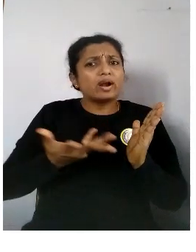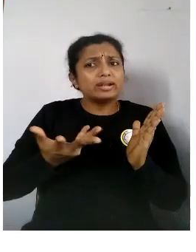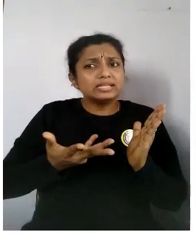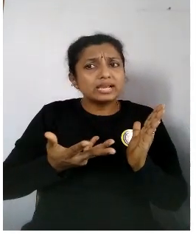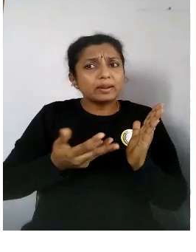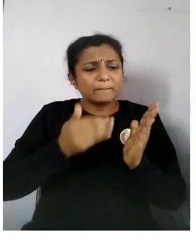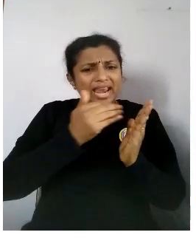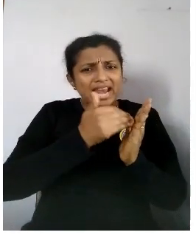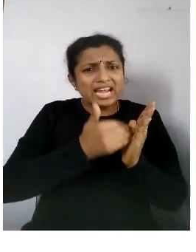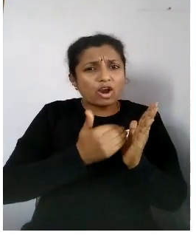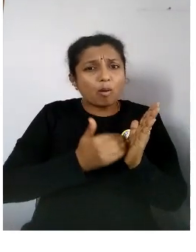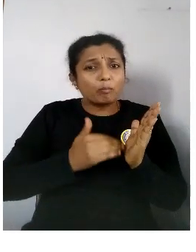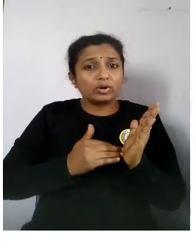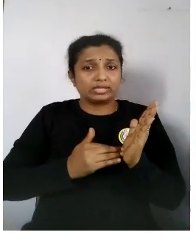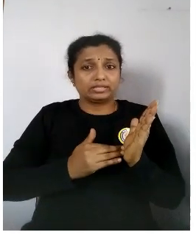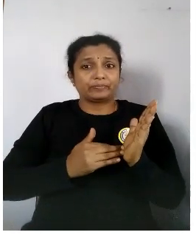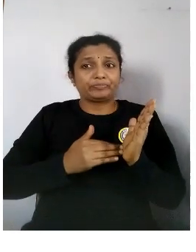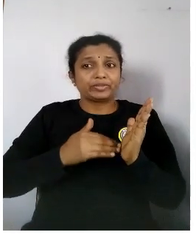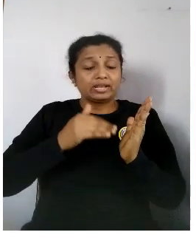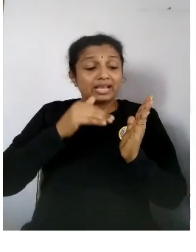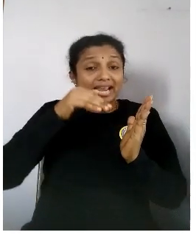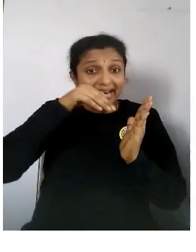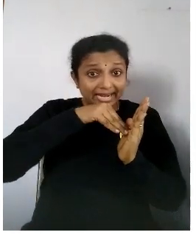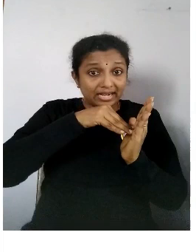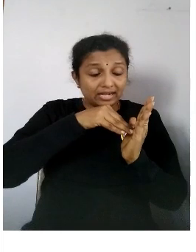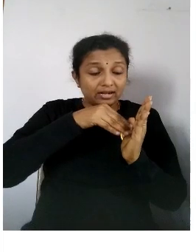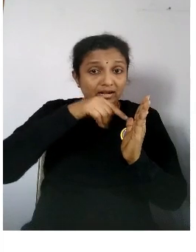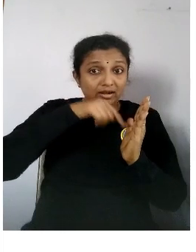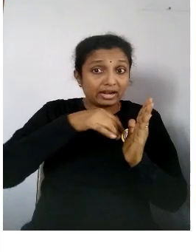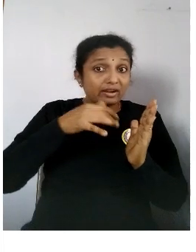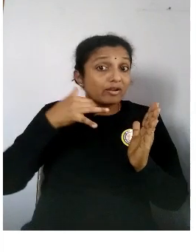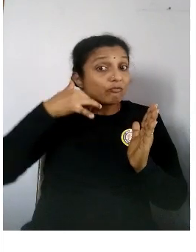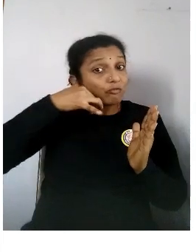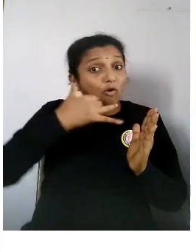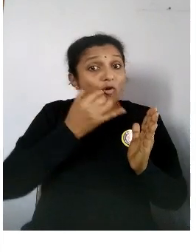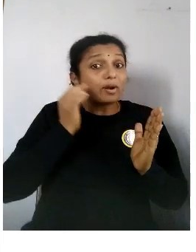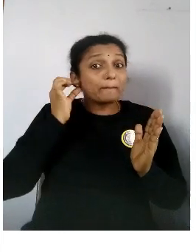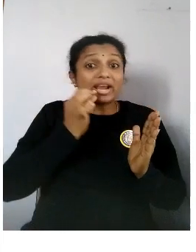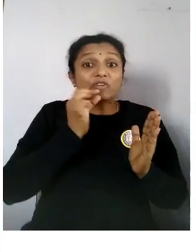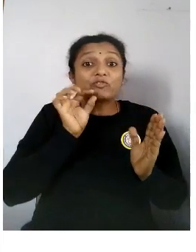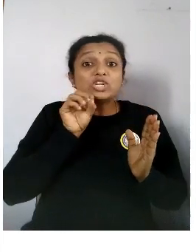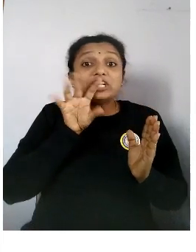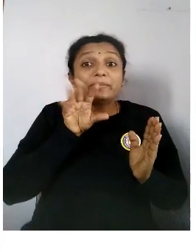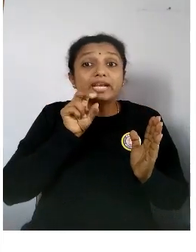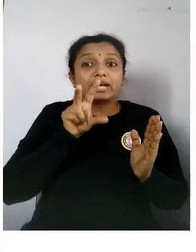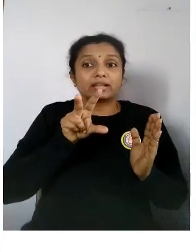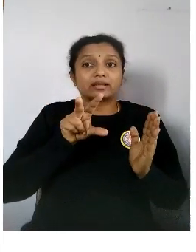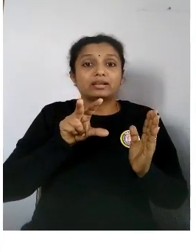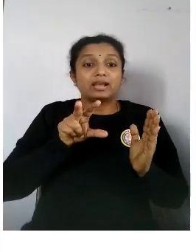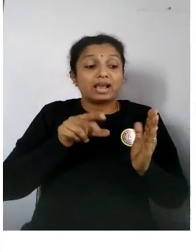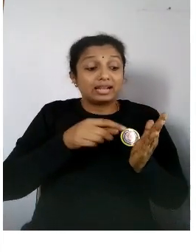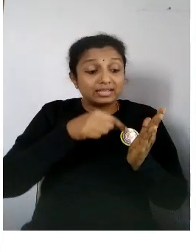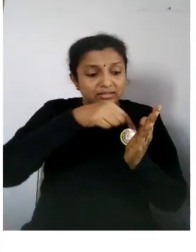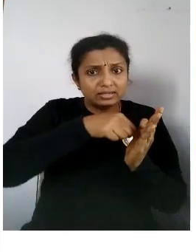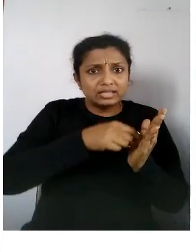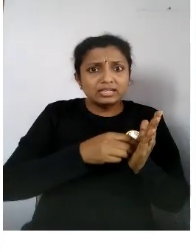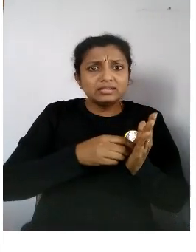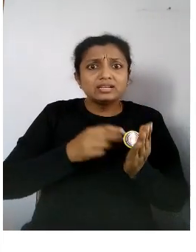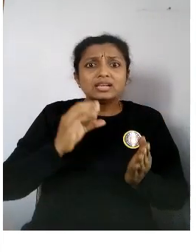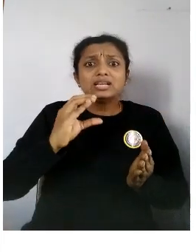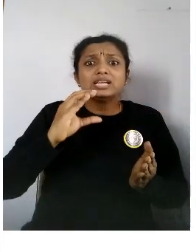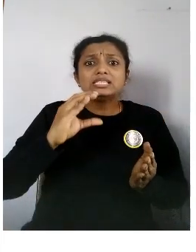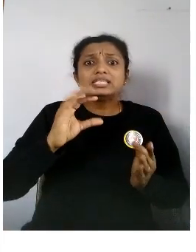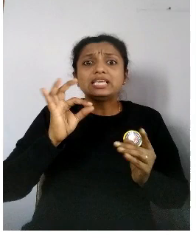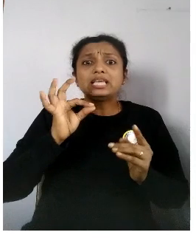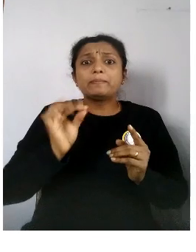Engine, what is your main component? In a phone, microphone, speaker, and then in